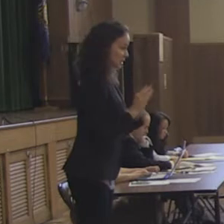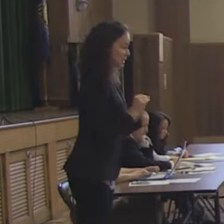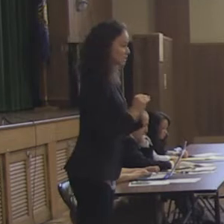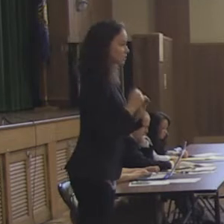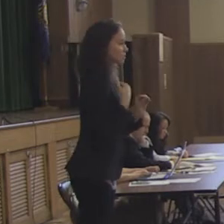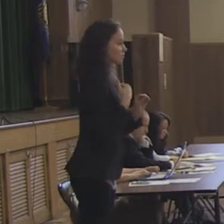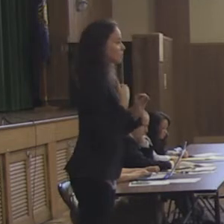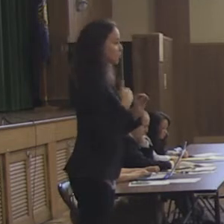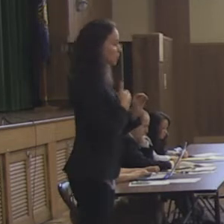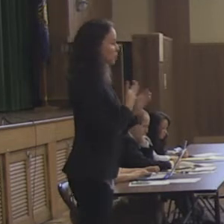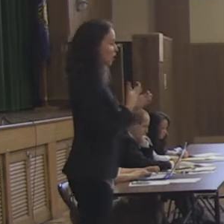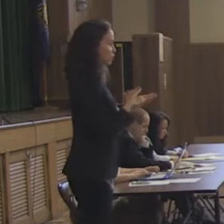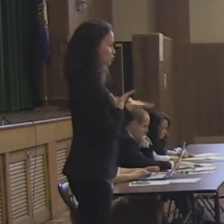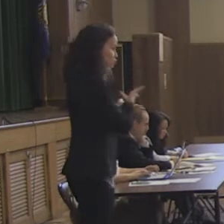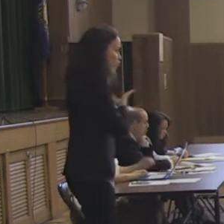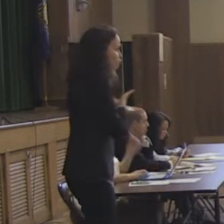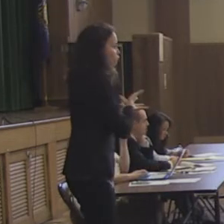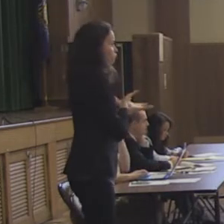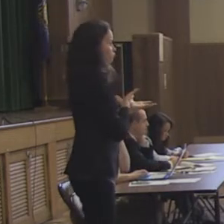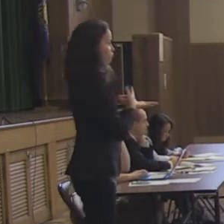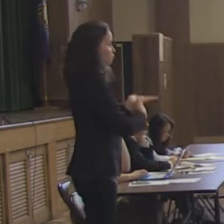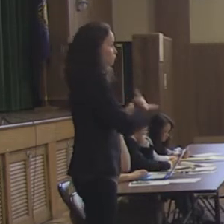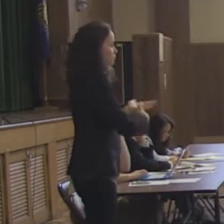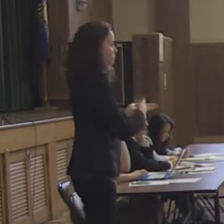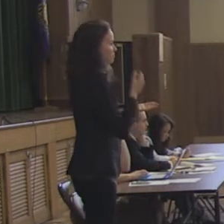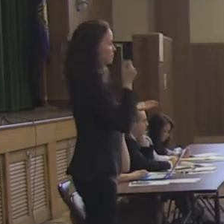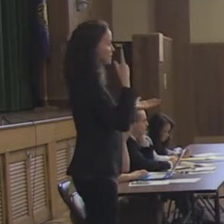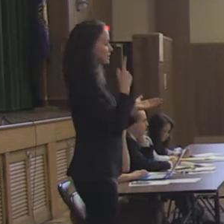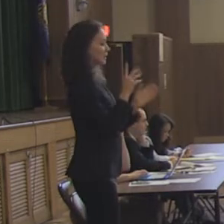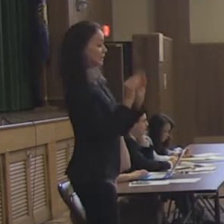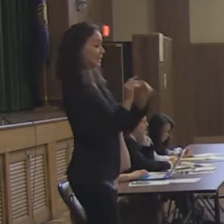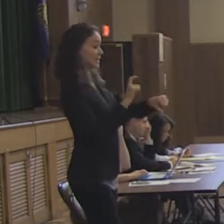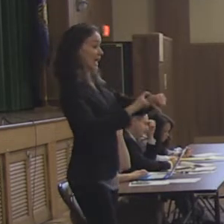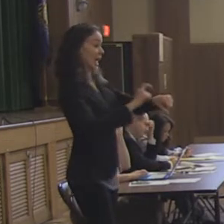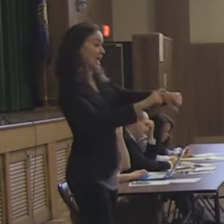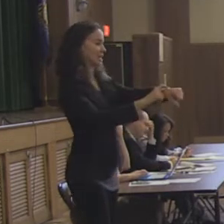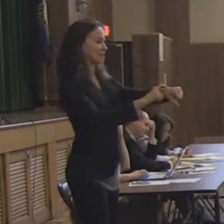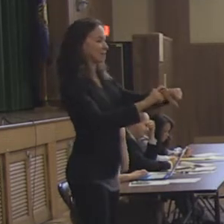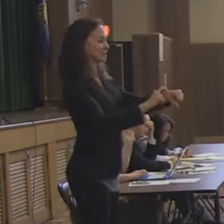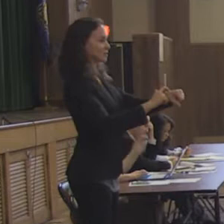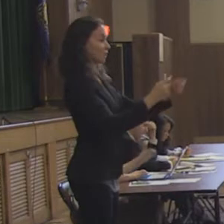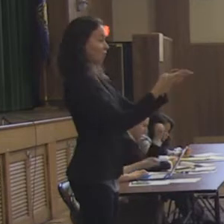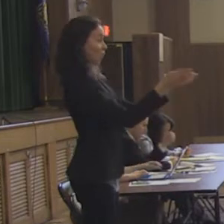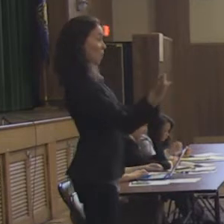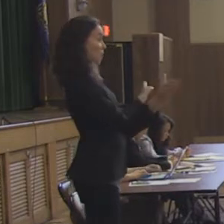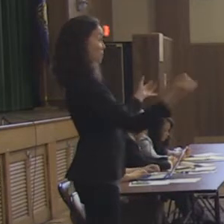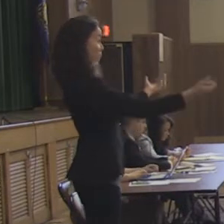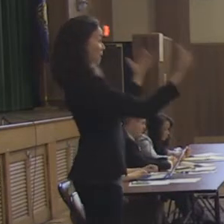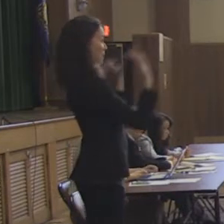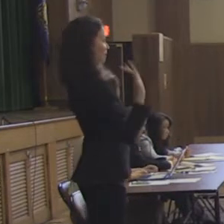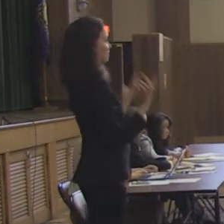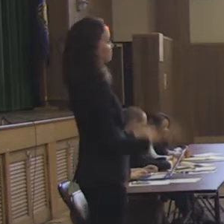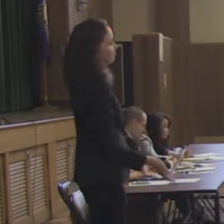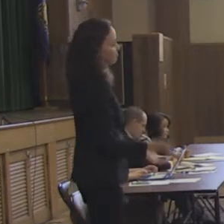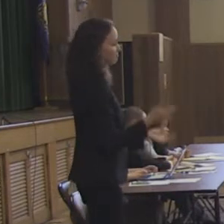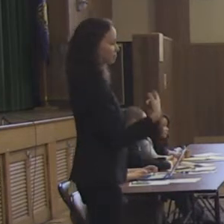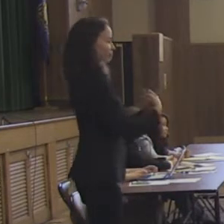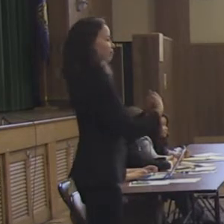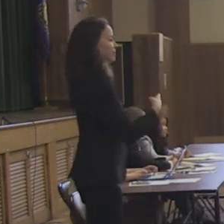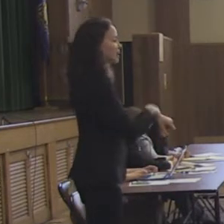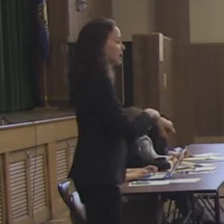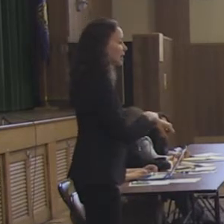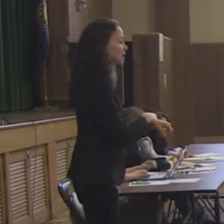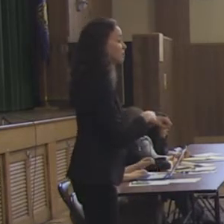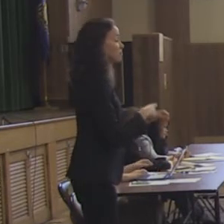community. The times that the meetings are held is not necessarily conducive to the public. We end up with full agendas. There's